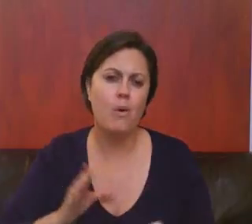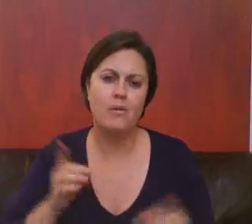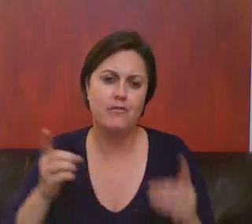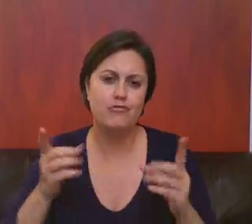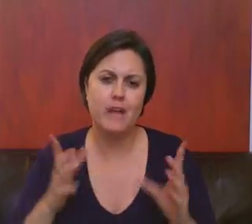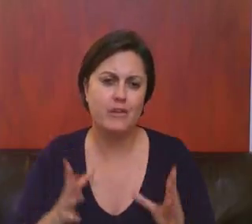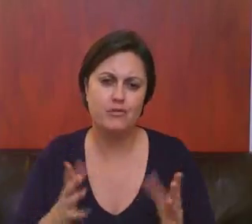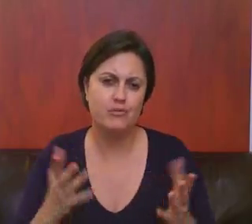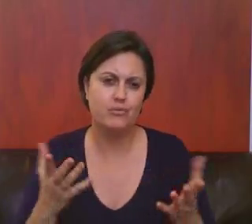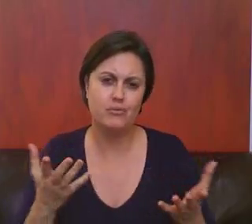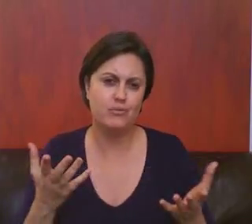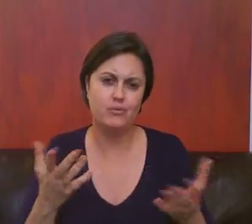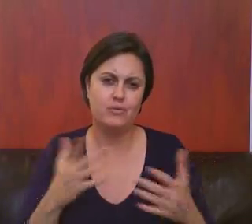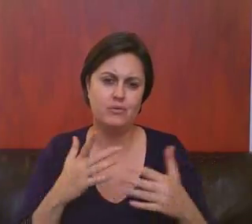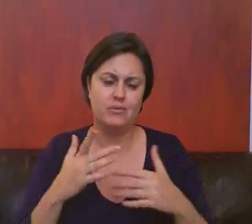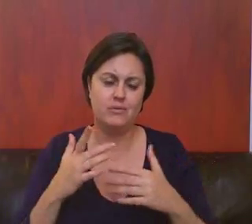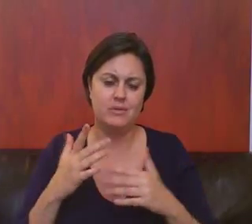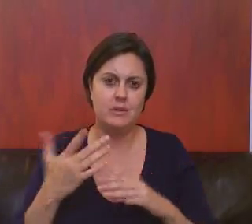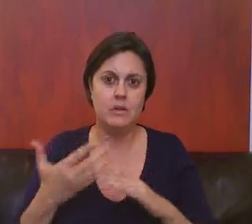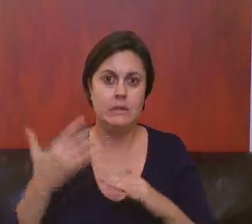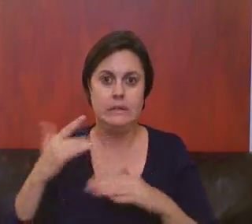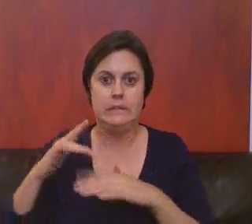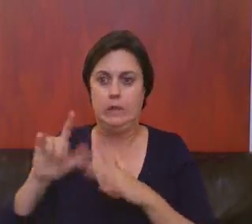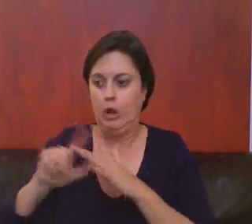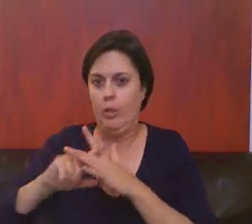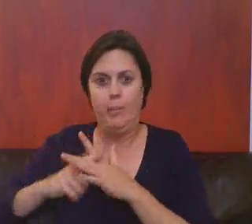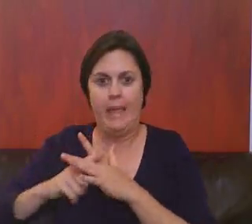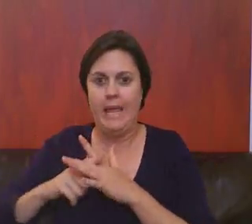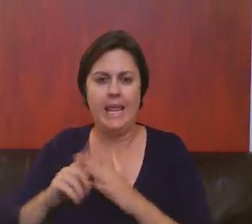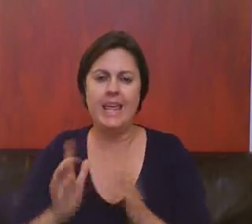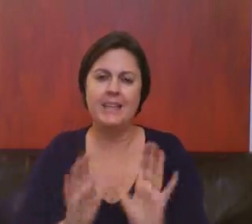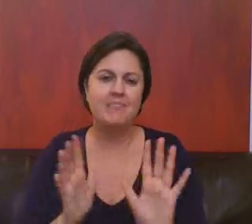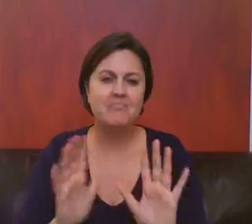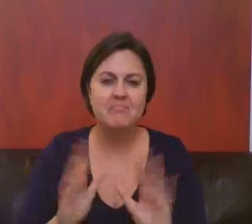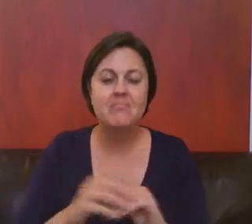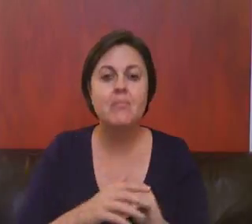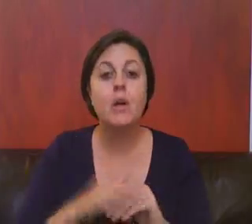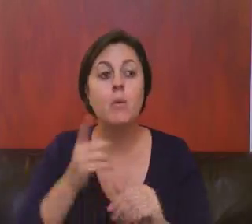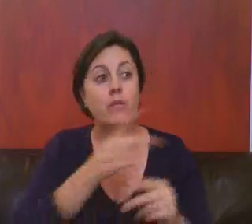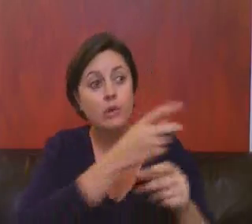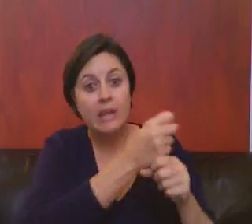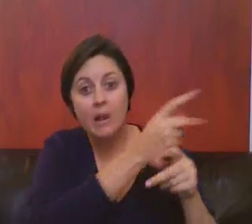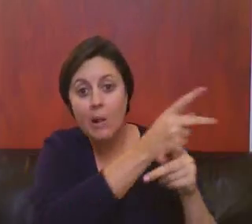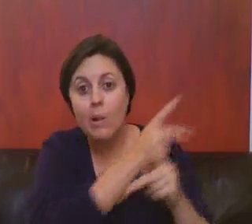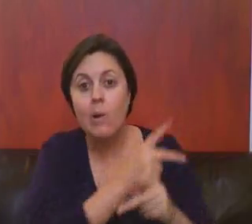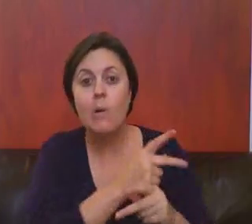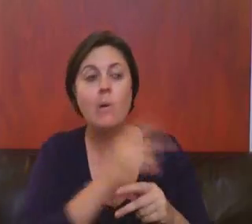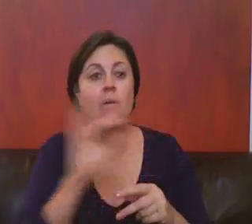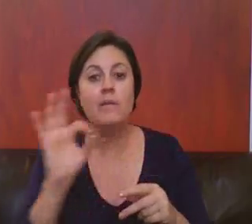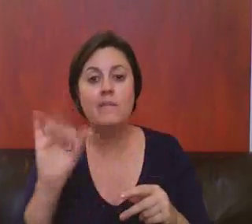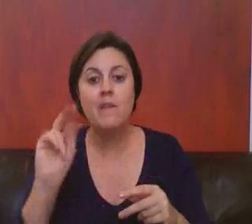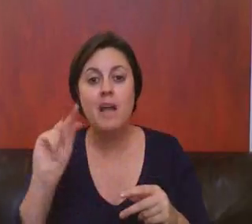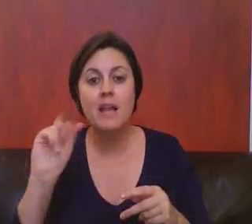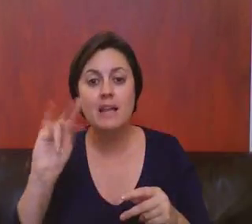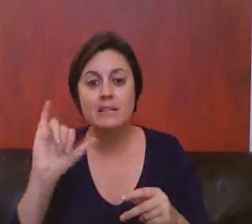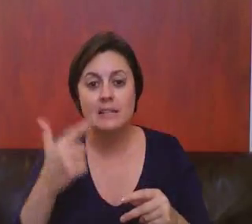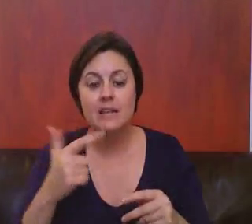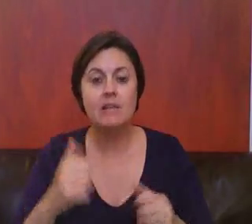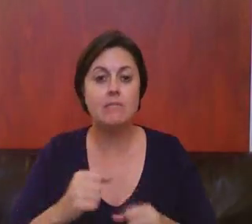very early. If you're financing the business and starting a team, I think sooner rather than later